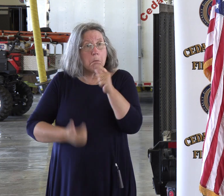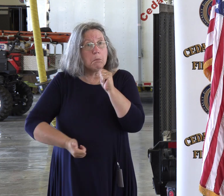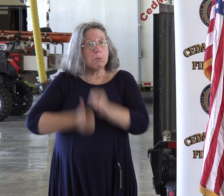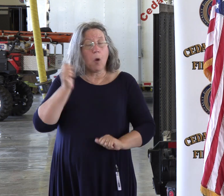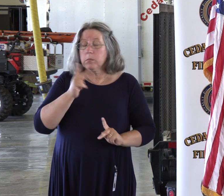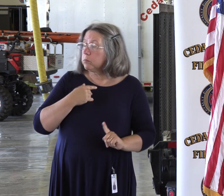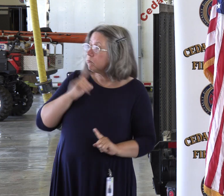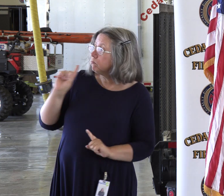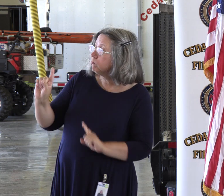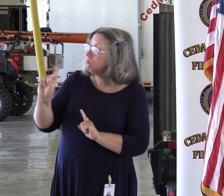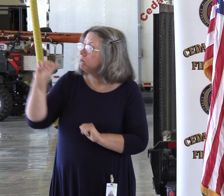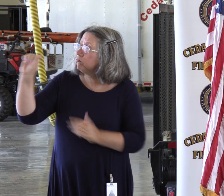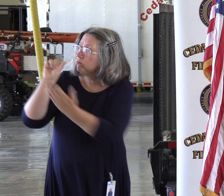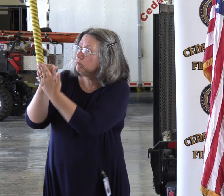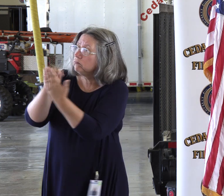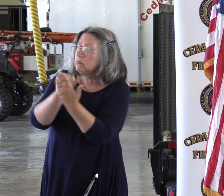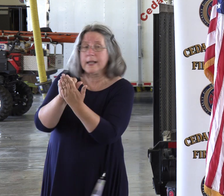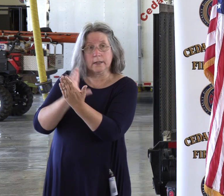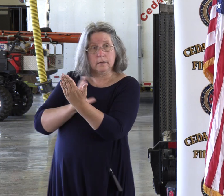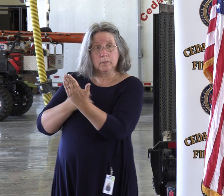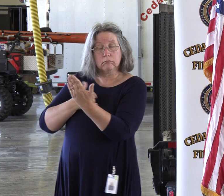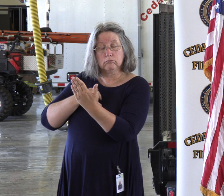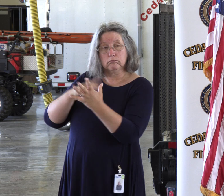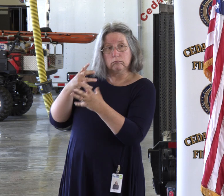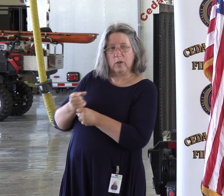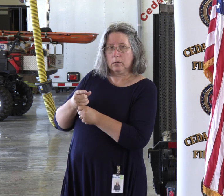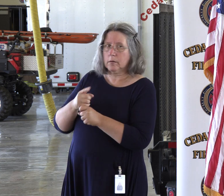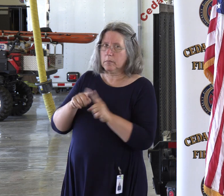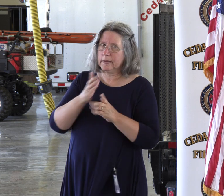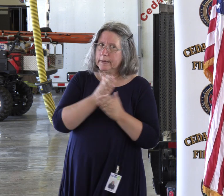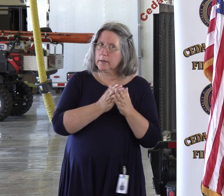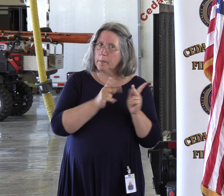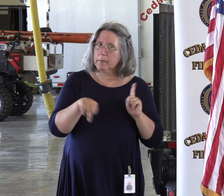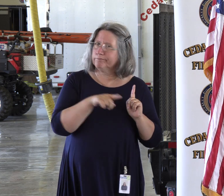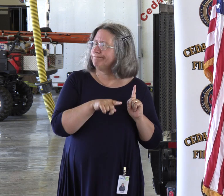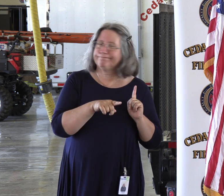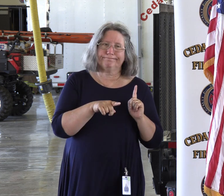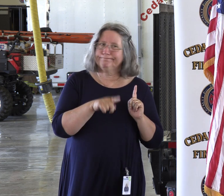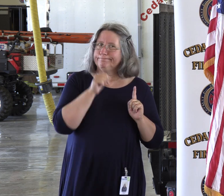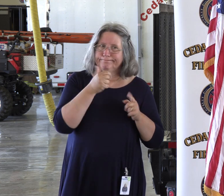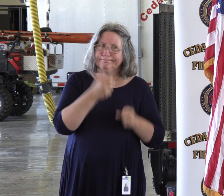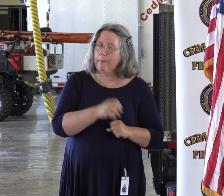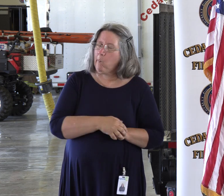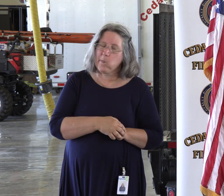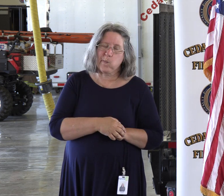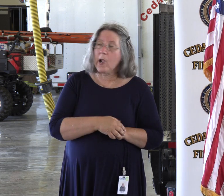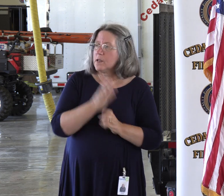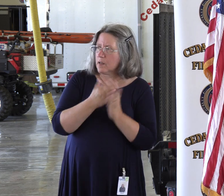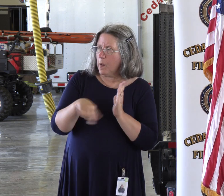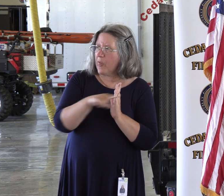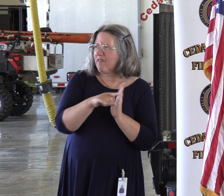and honest, unfortunately, others are not as reputable. They seek to take